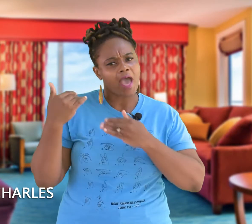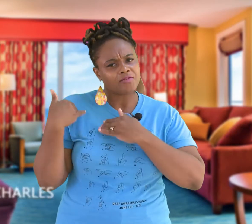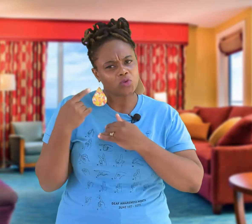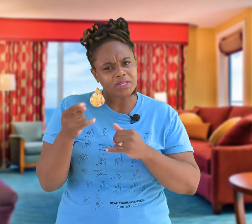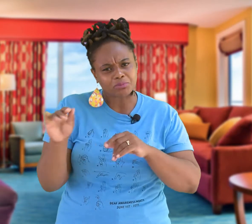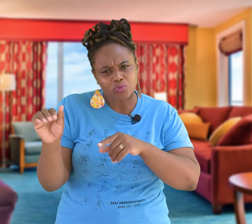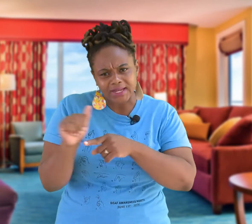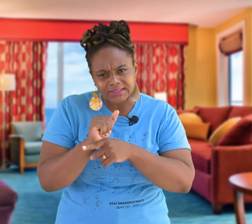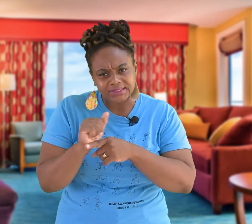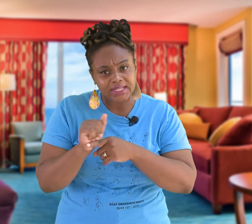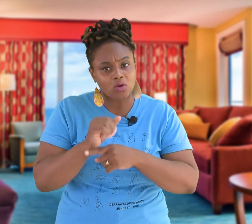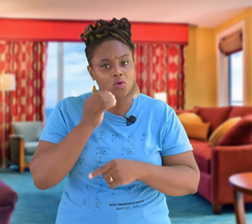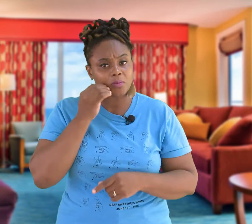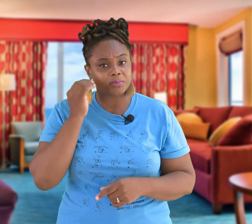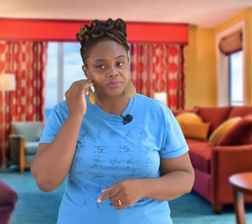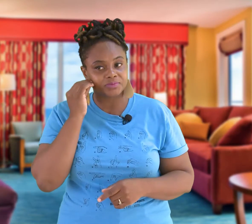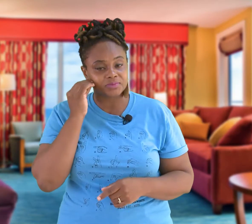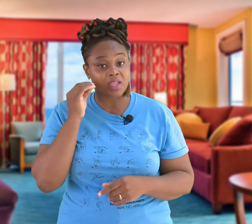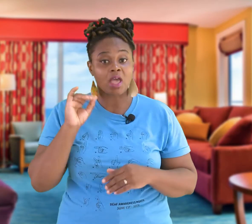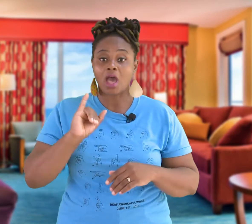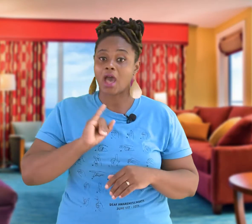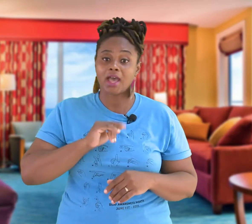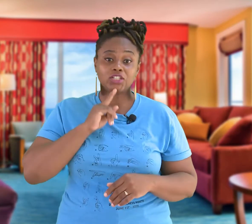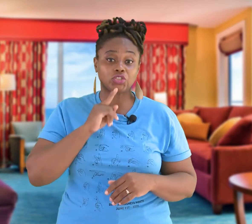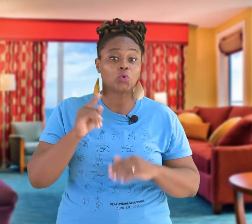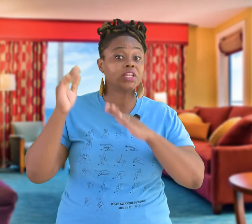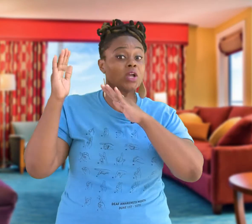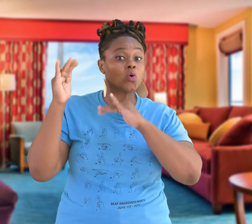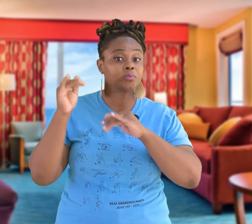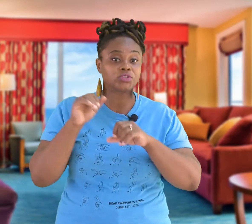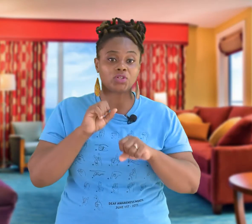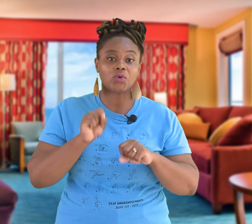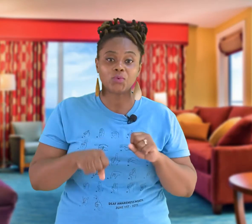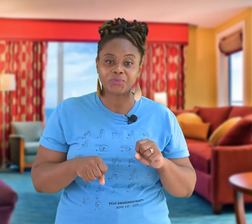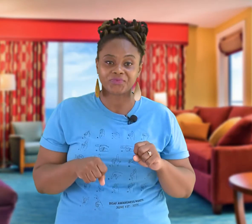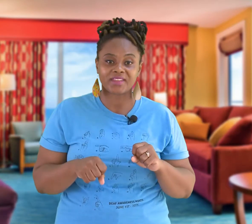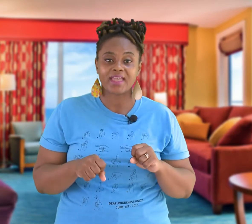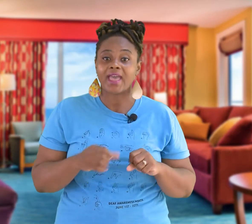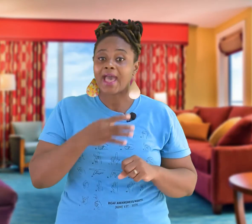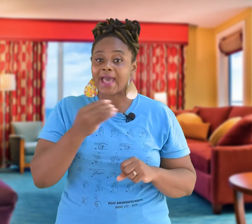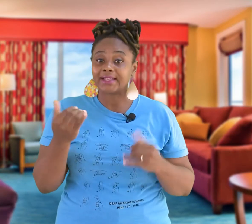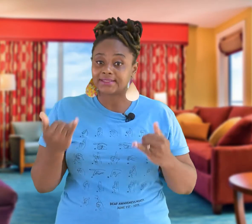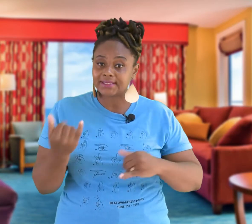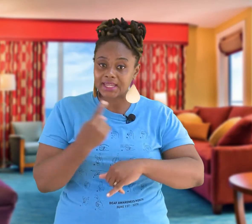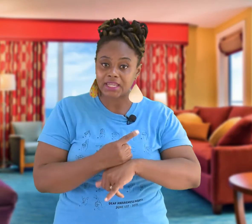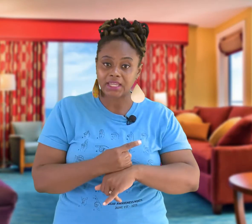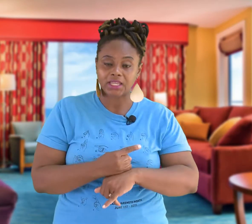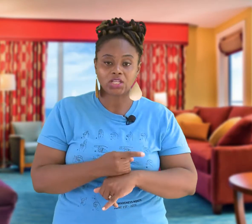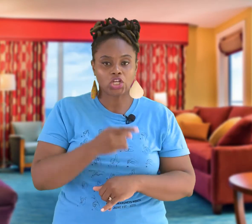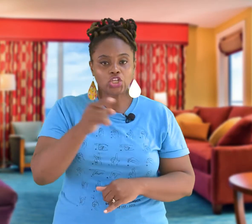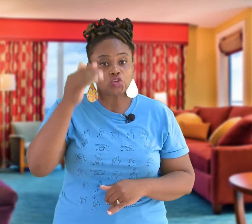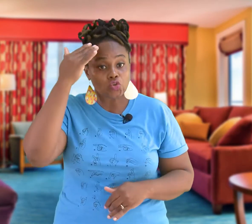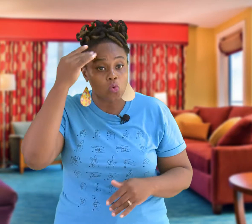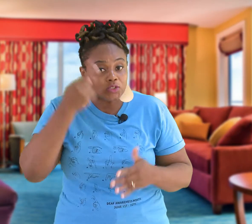Have you been practicing at home? I surely hope so. And today, you know what